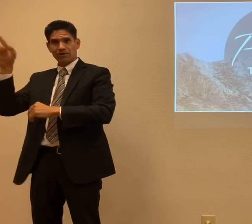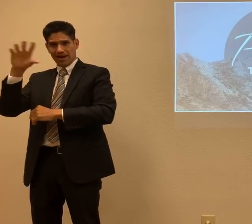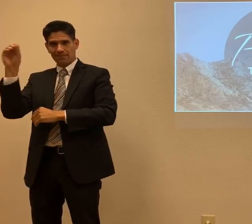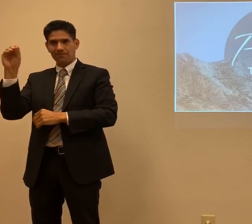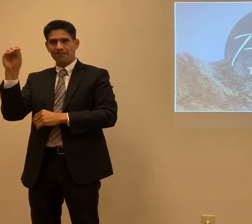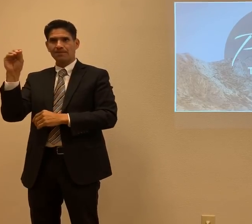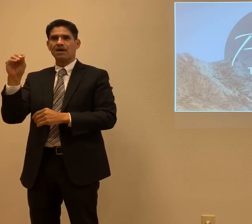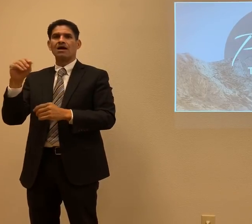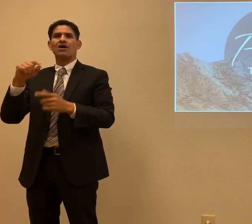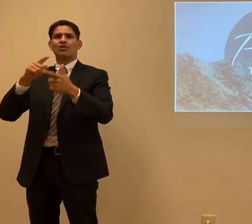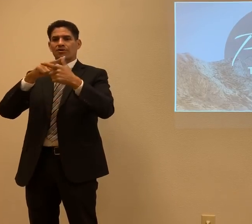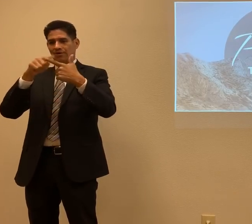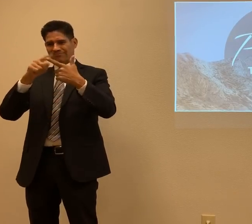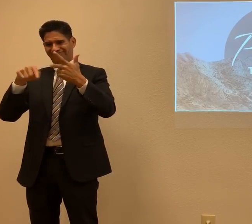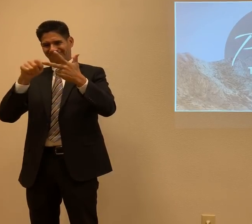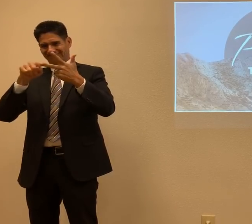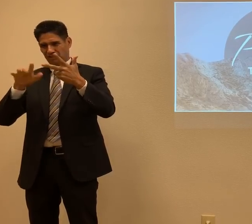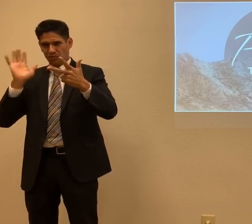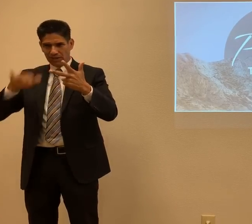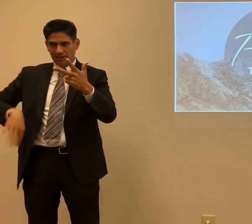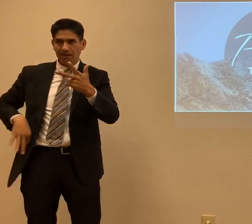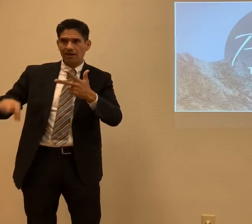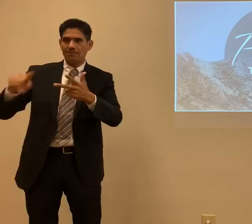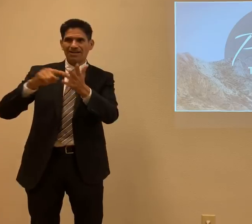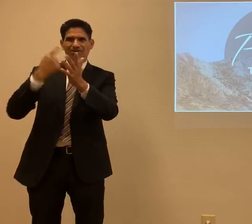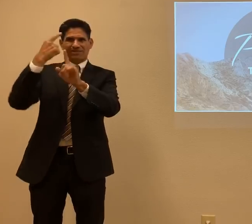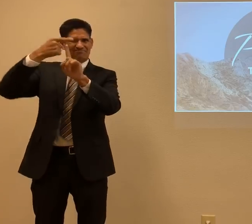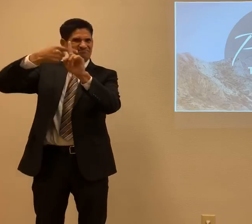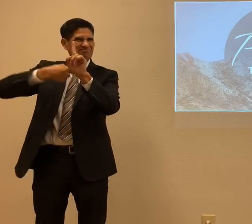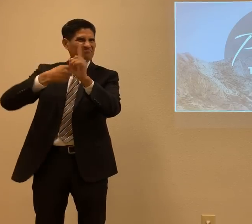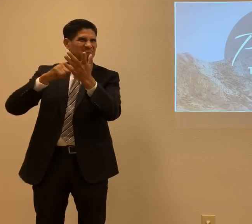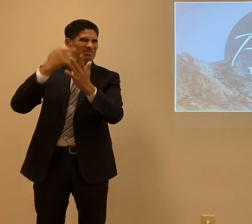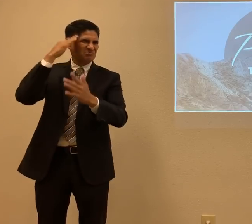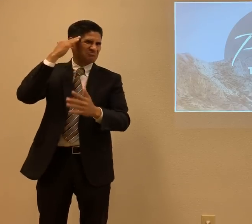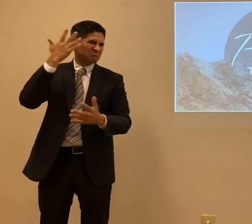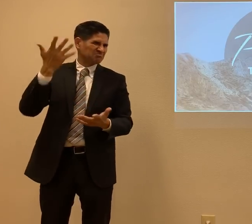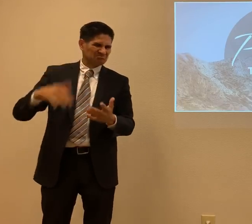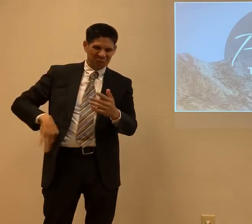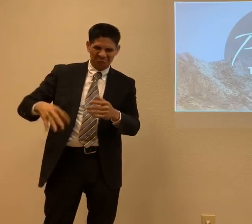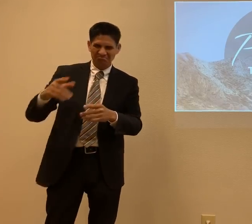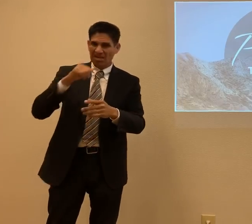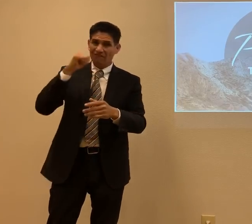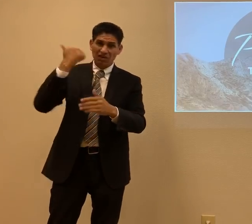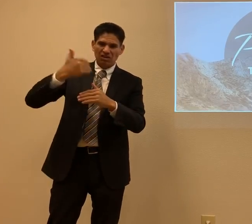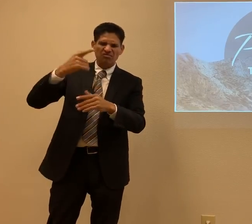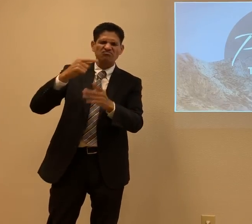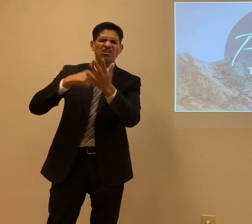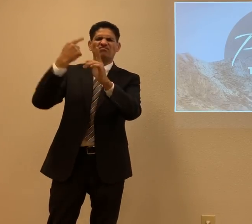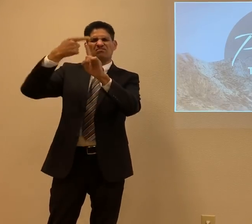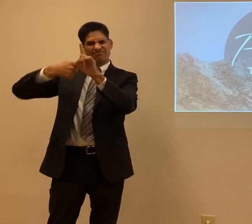Brother Curtis Nolan, who's gone to Florida to preach there. We're also going to be praying for our monthly offering.